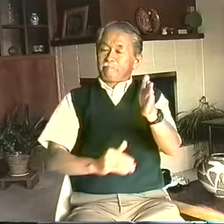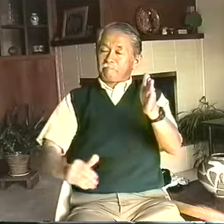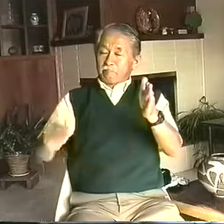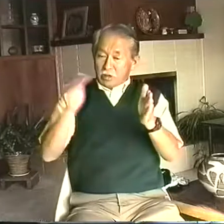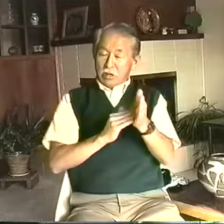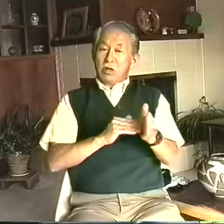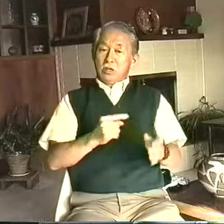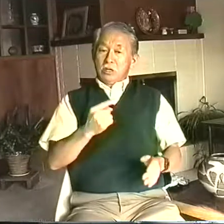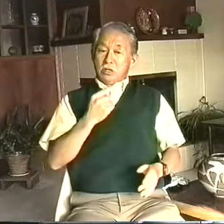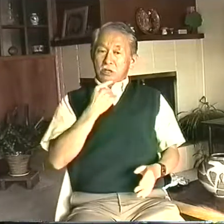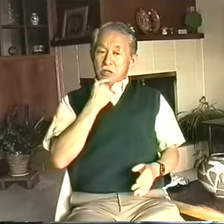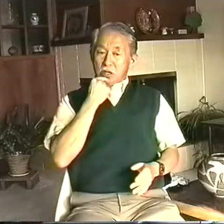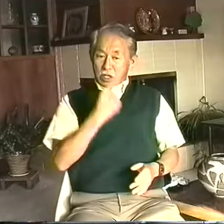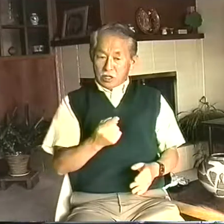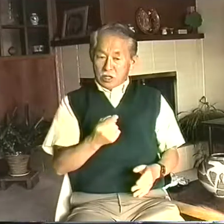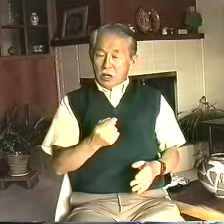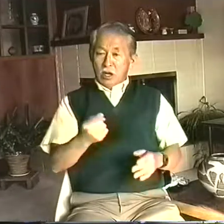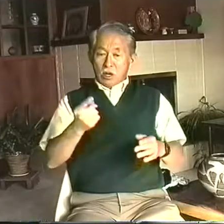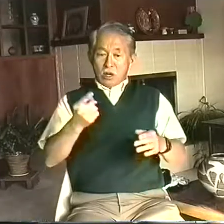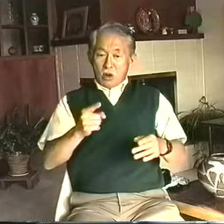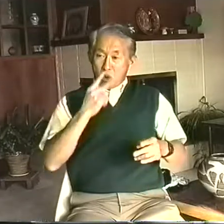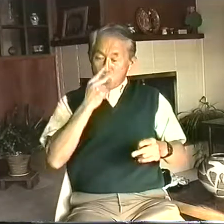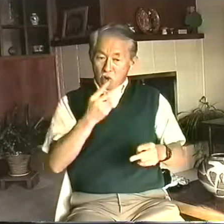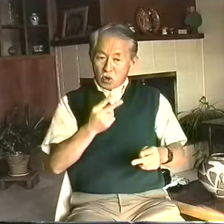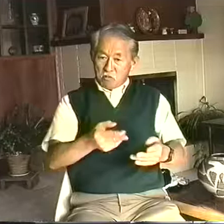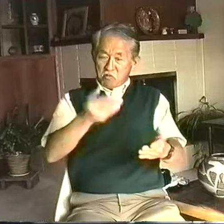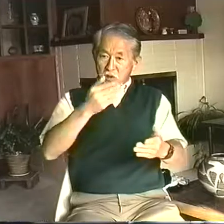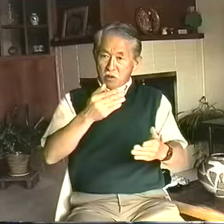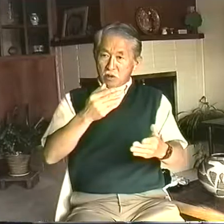that during the course of the trial, the judge